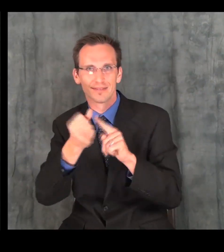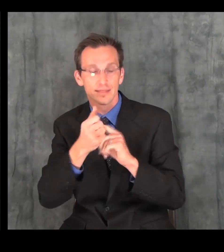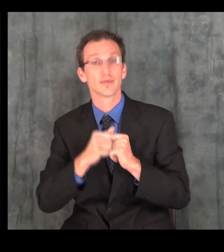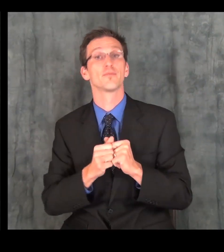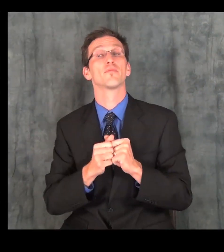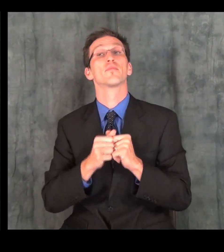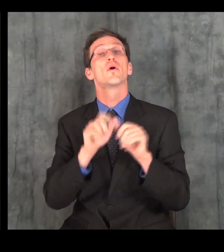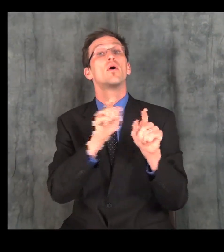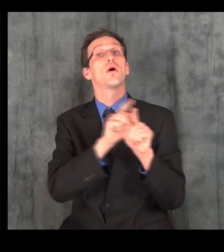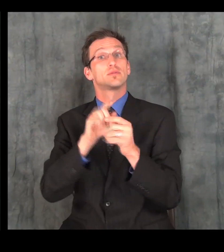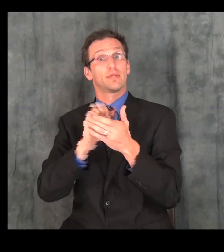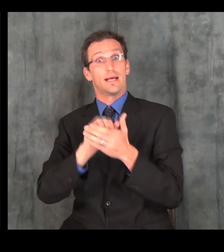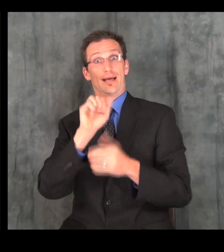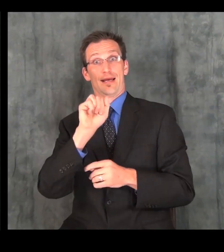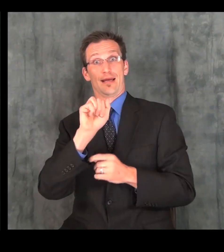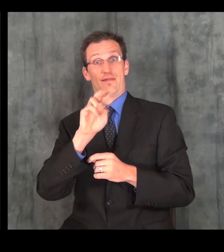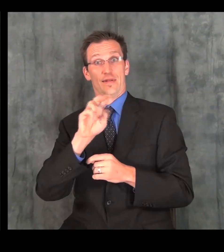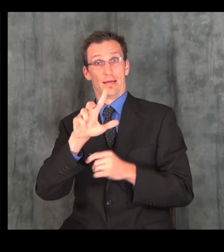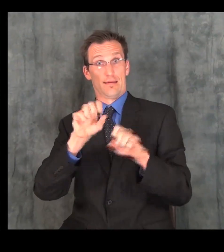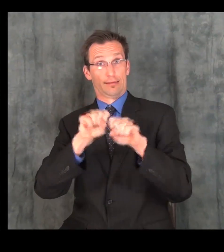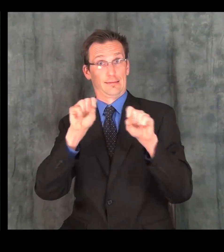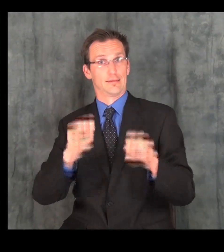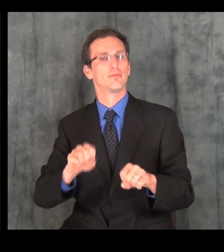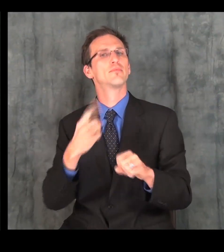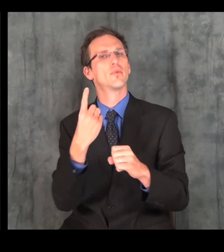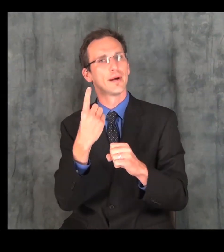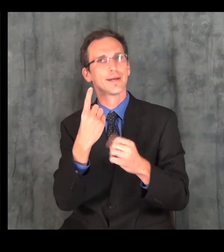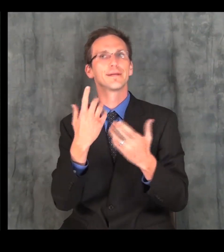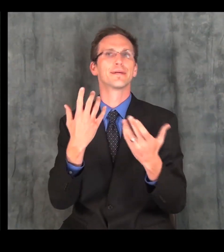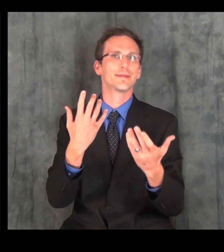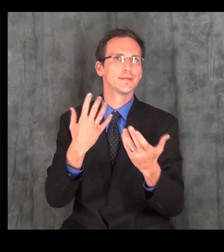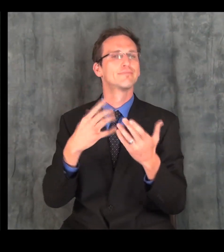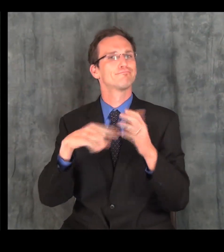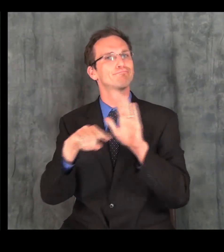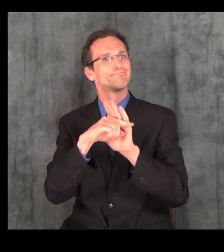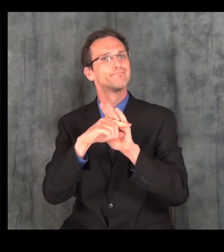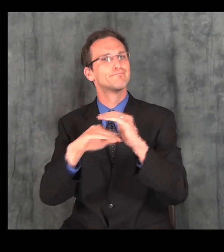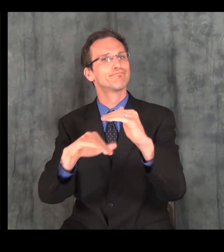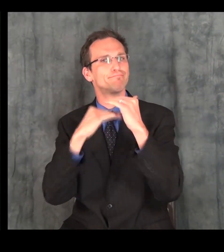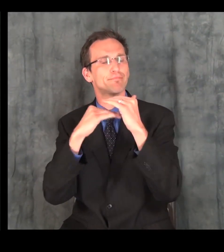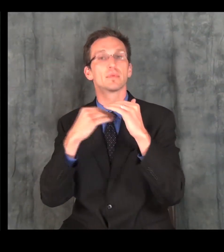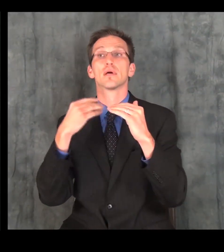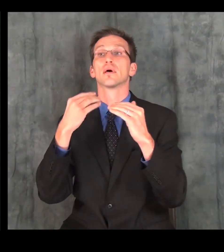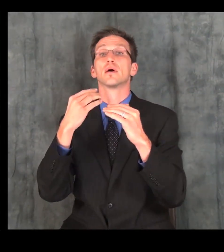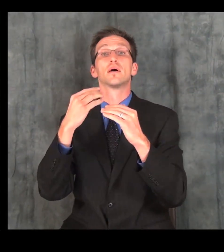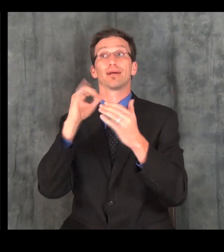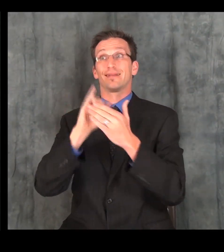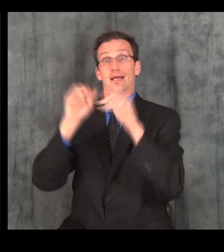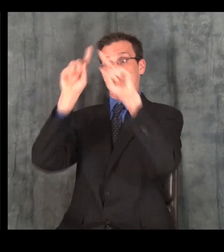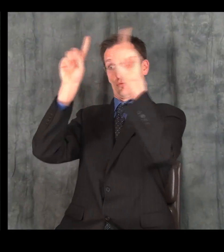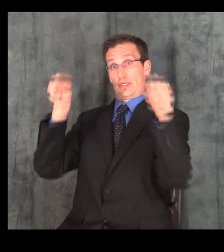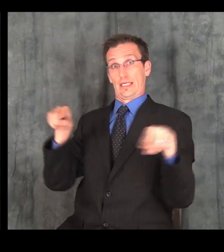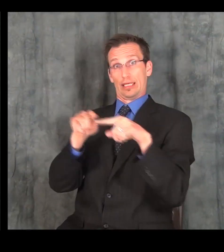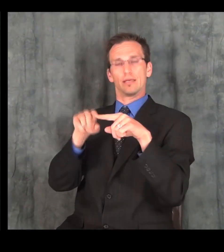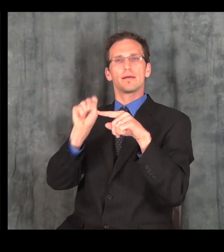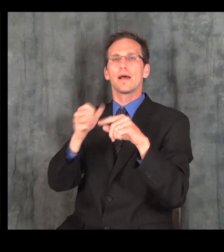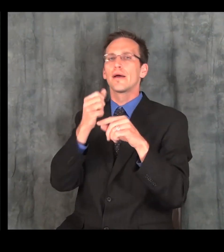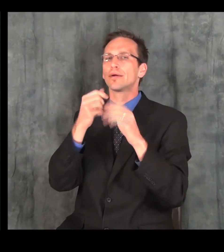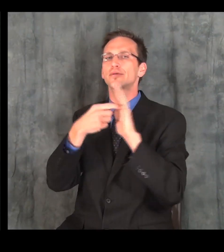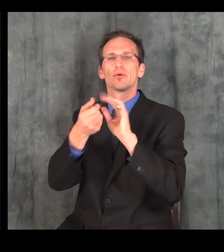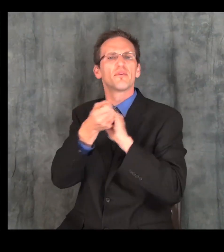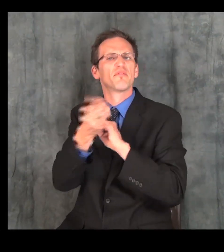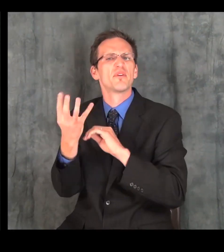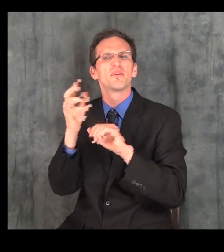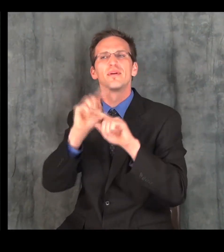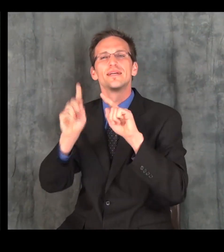is that there was only certain views that you could get on the screen. Depending on where you were and which